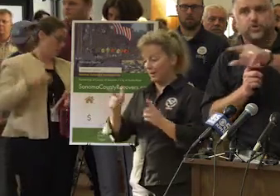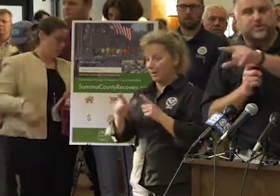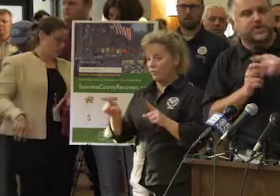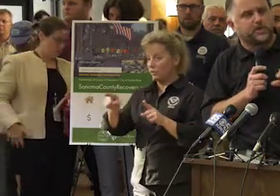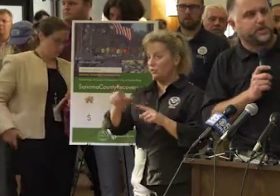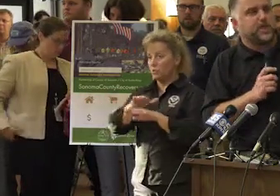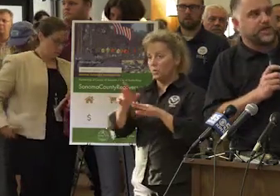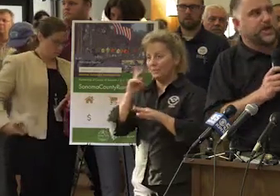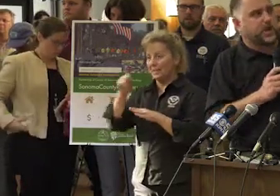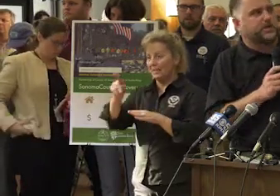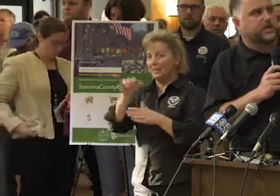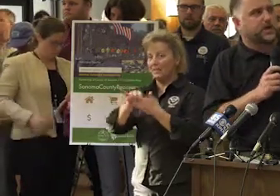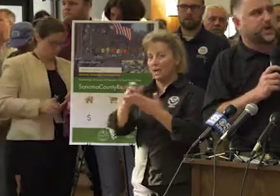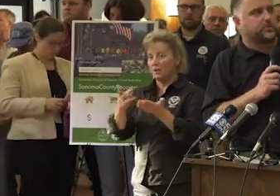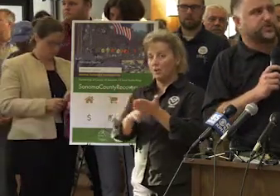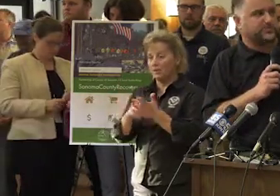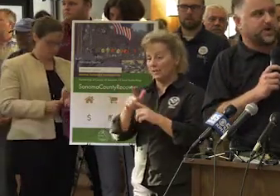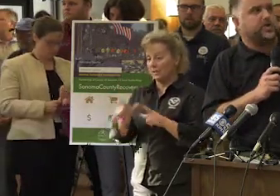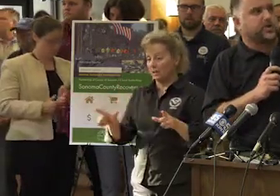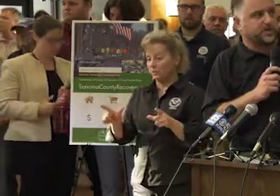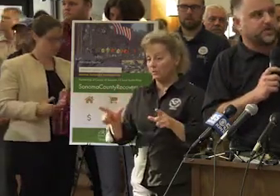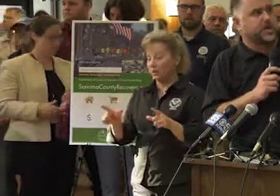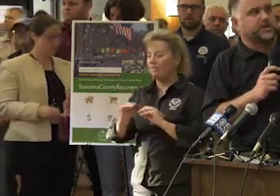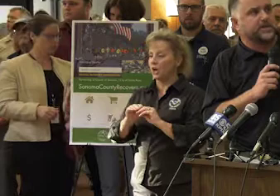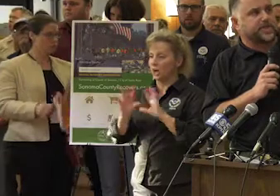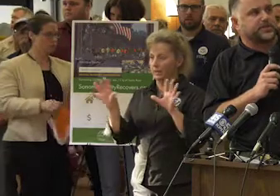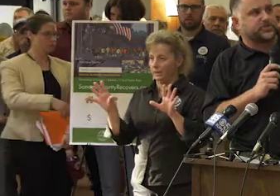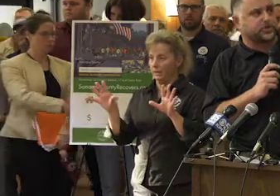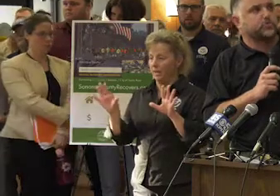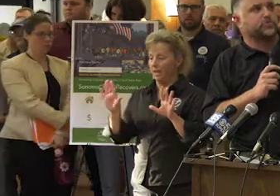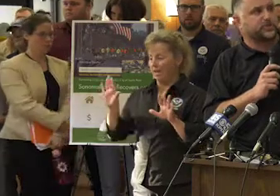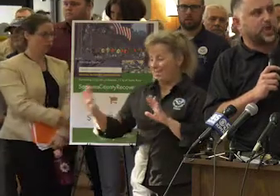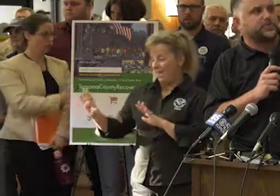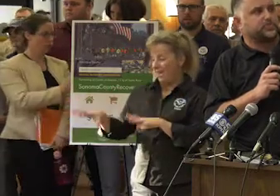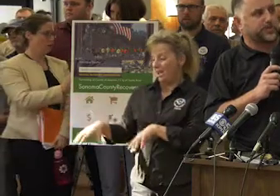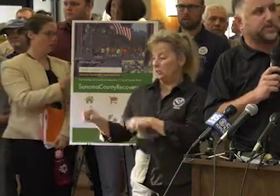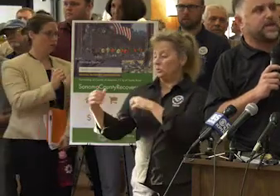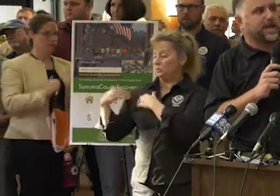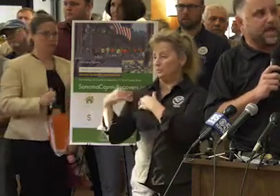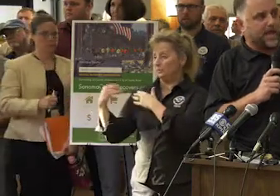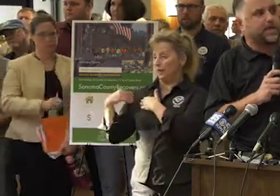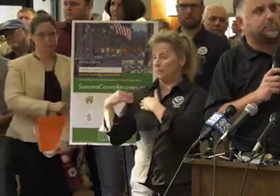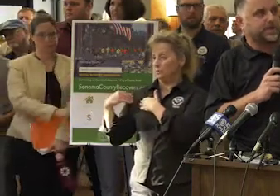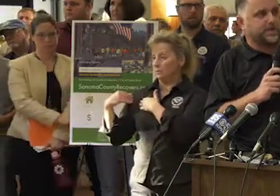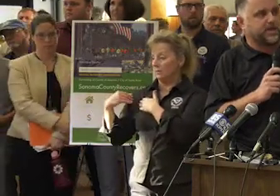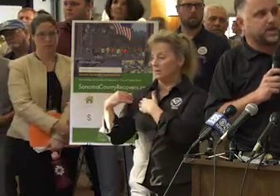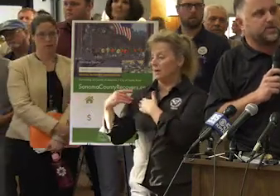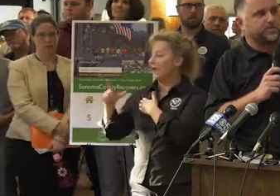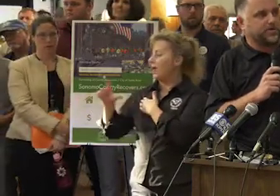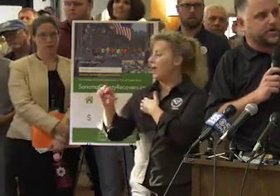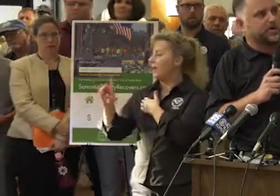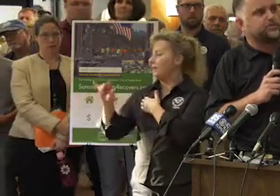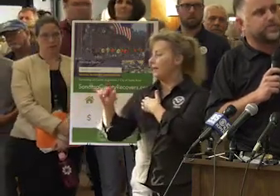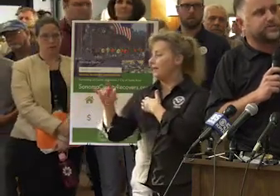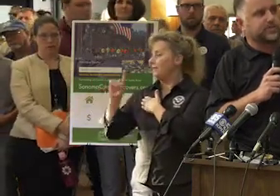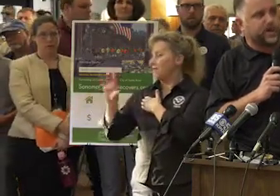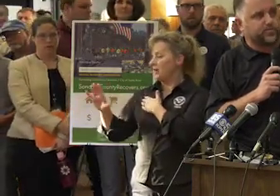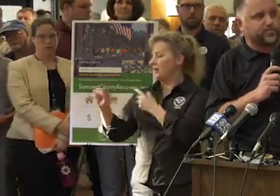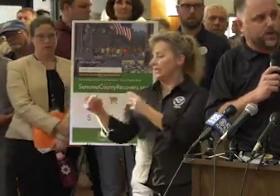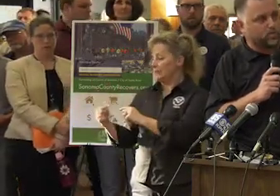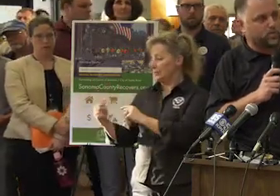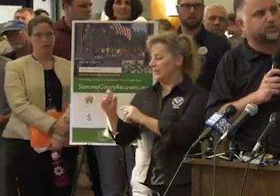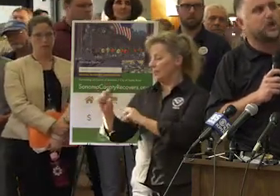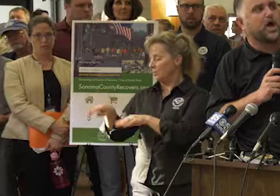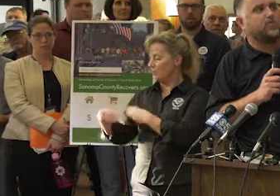which you don't see in here, that contract language is very clear that they assume responsibility and liability for their injuries. They've